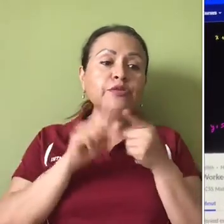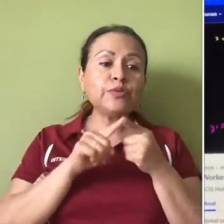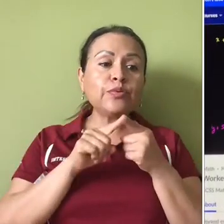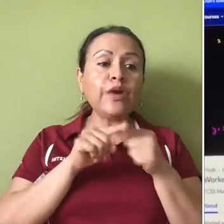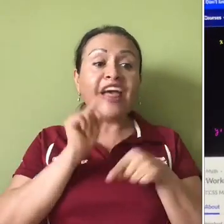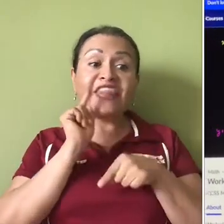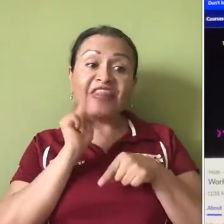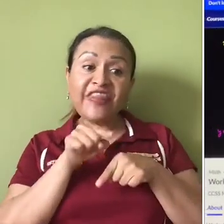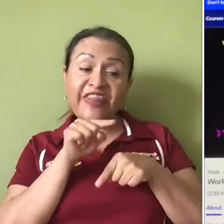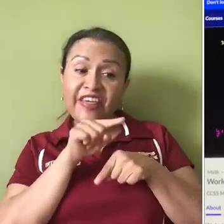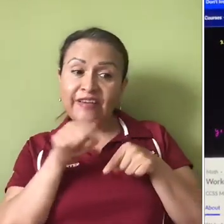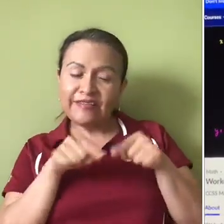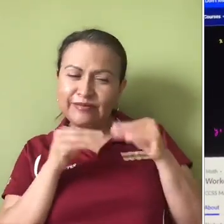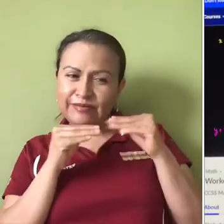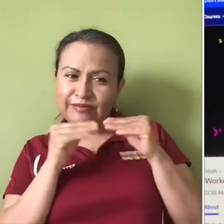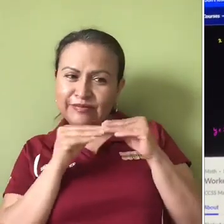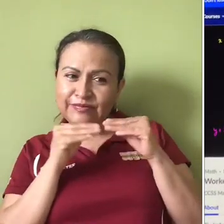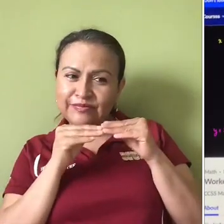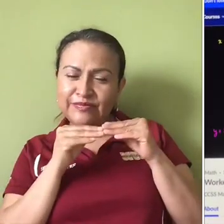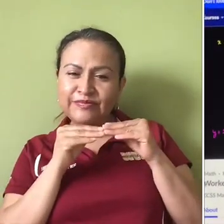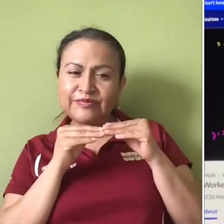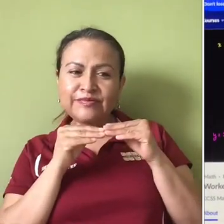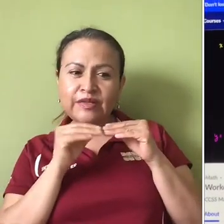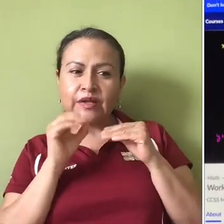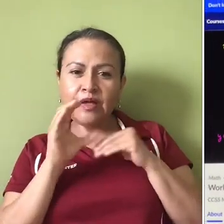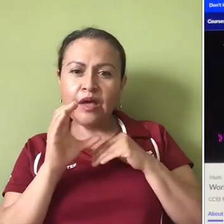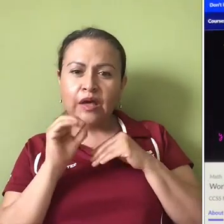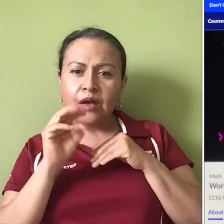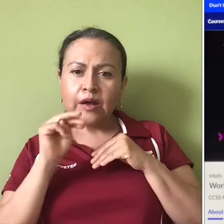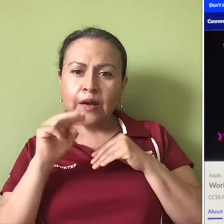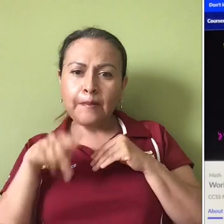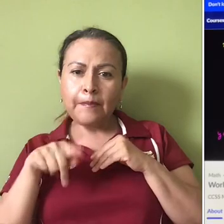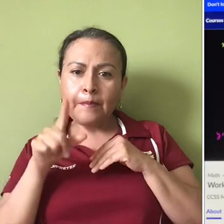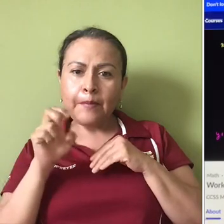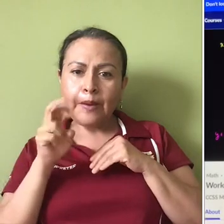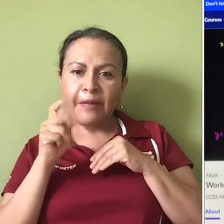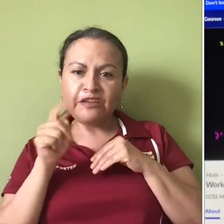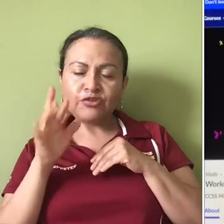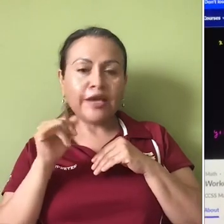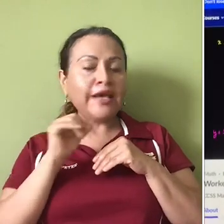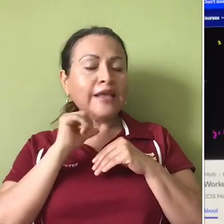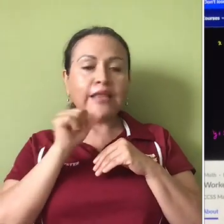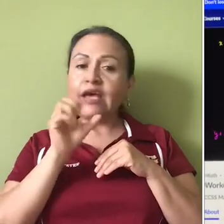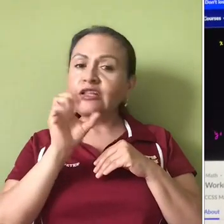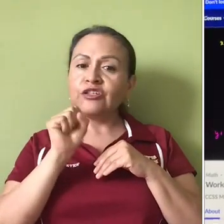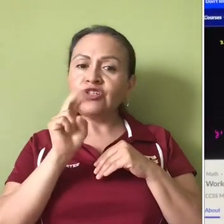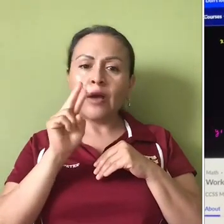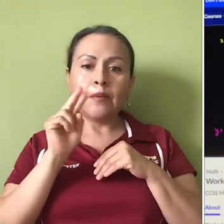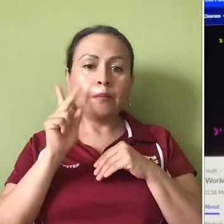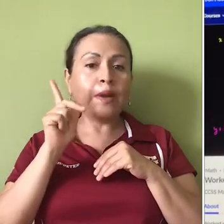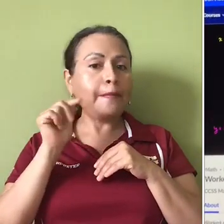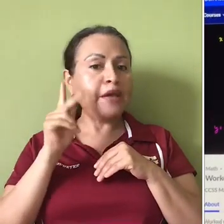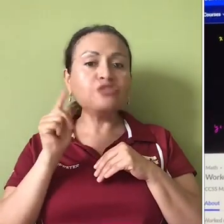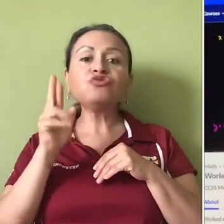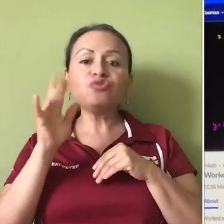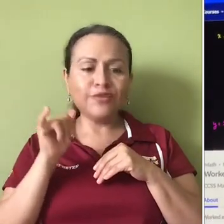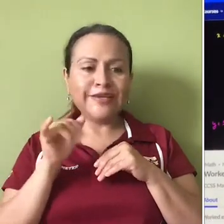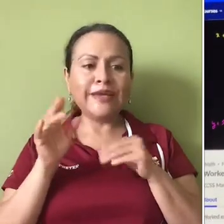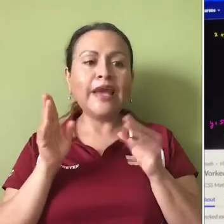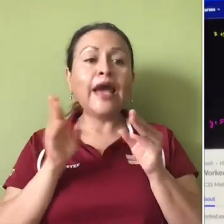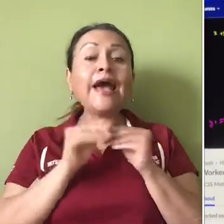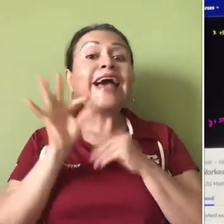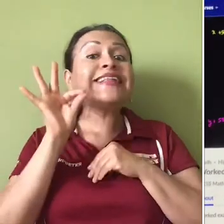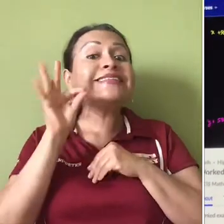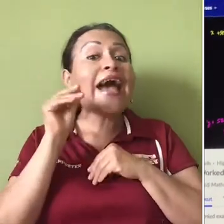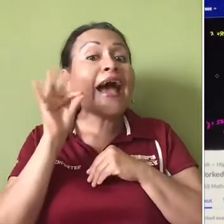angle right over here. It is complementary. Let me do that in a new color. Not supplementary, it is complementary. It adds up to 90